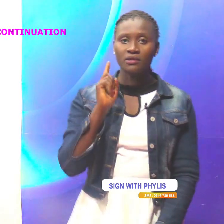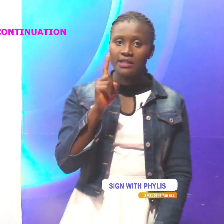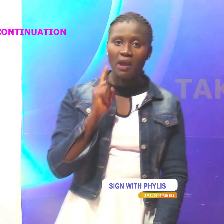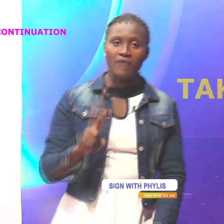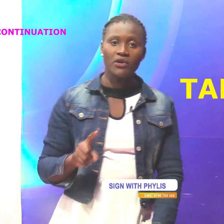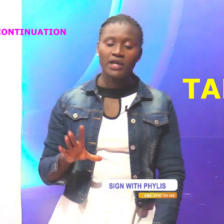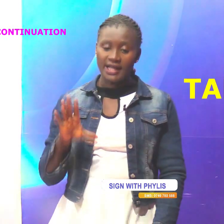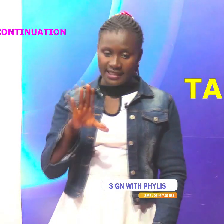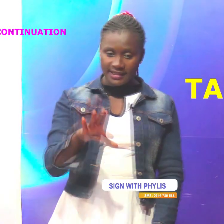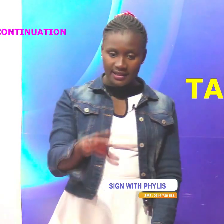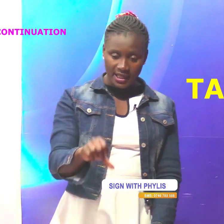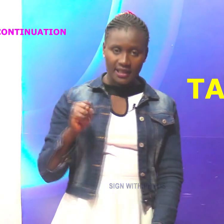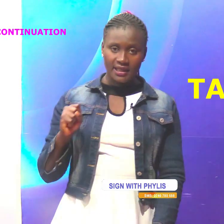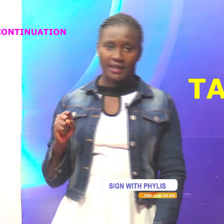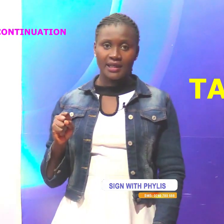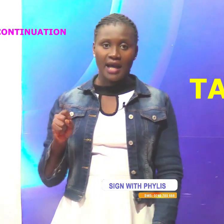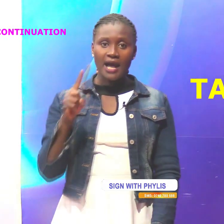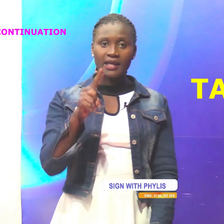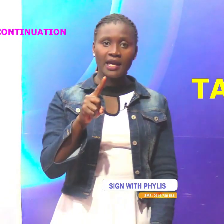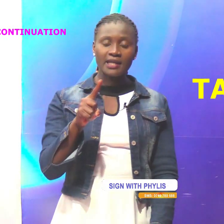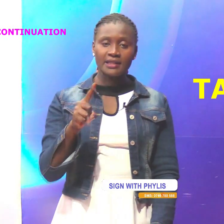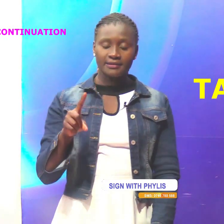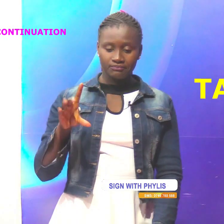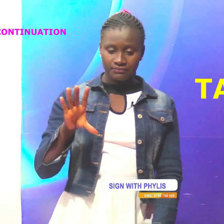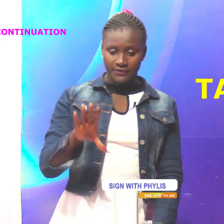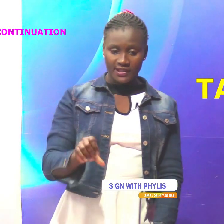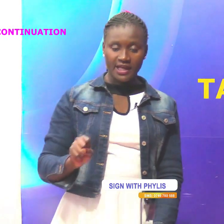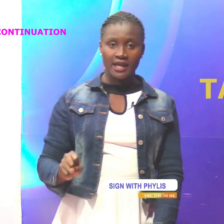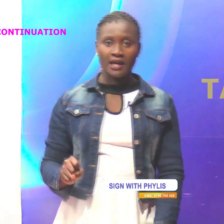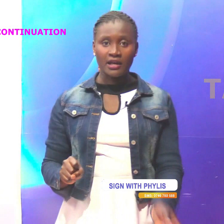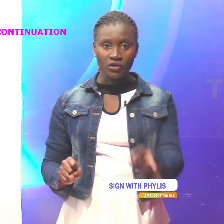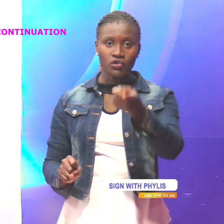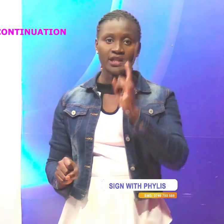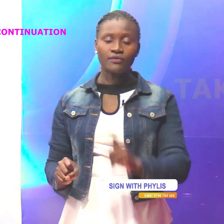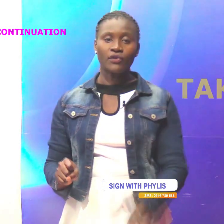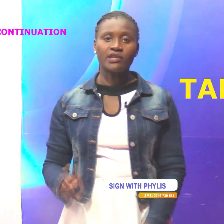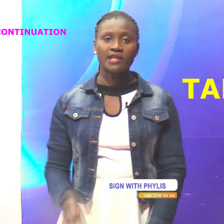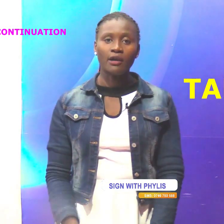my viewer. Take. Again. Take. Can you do it for yourself?